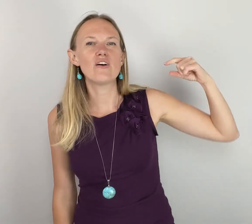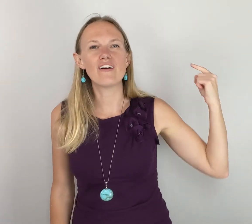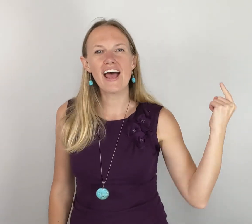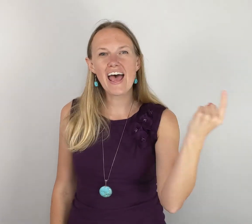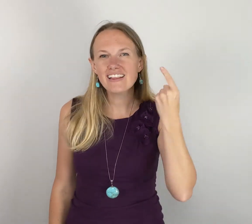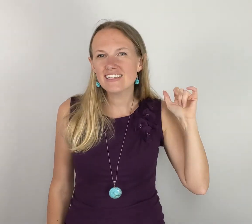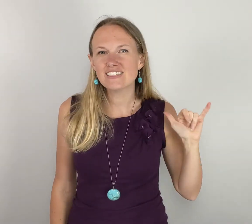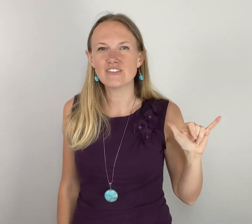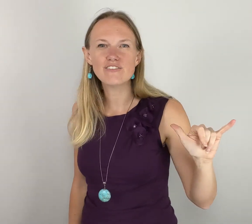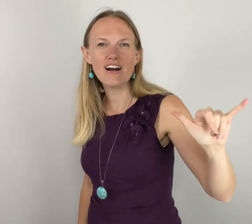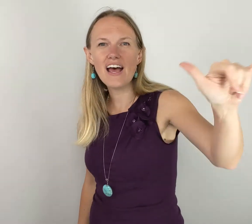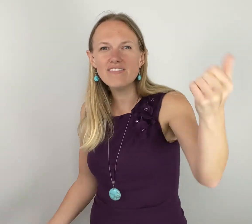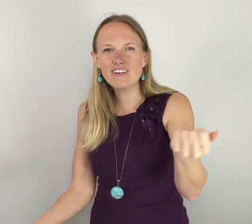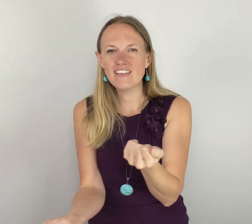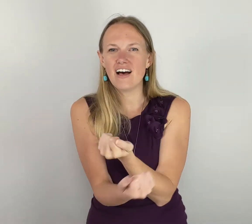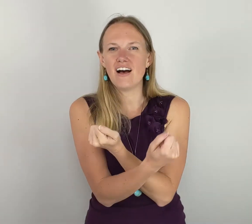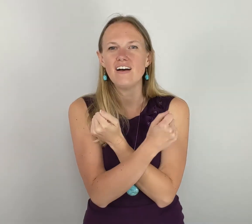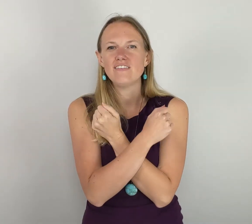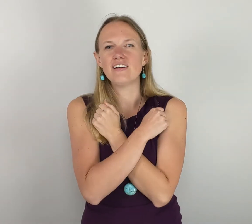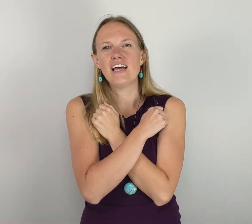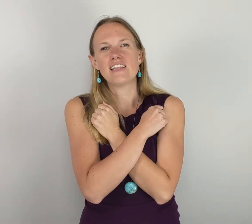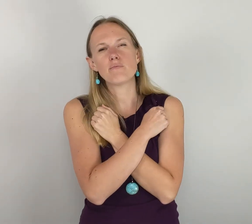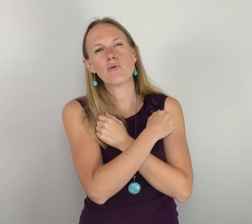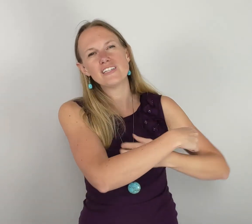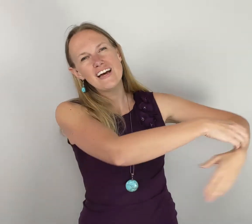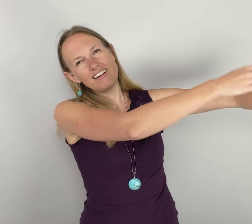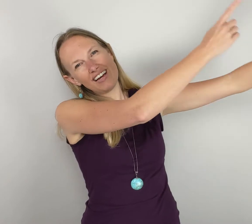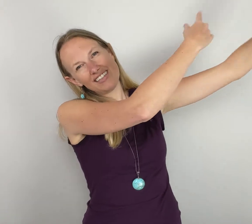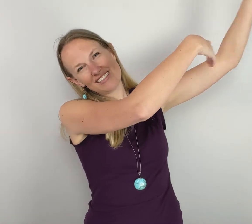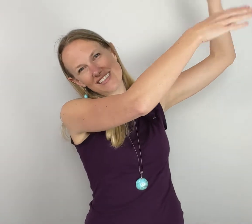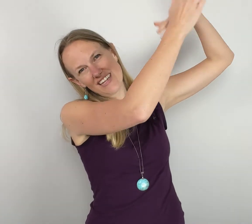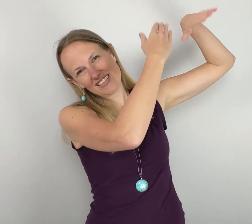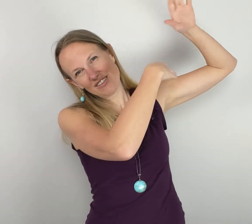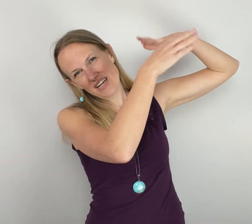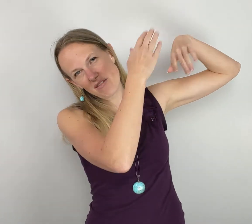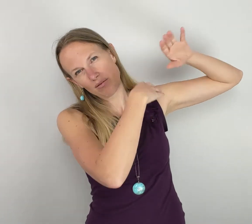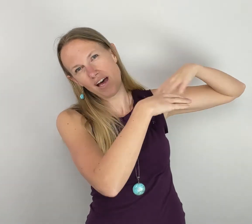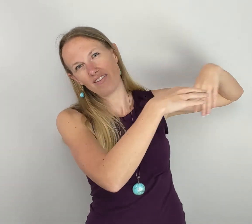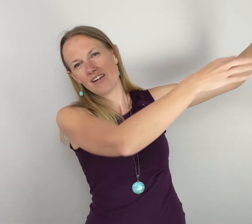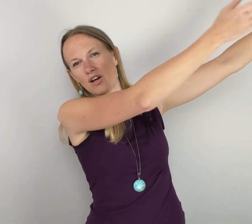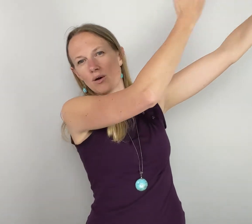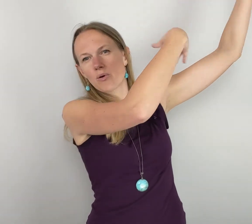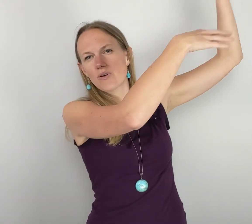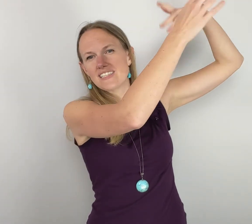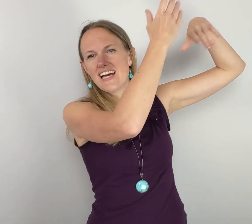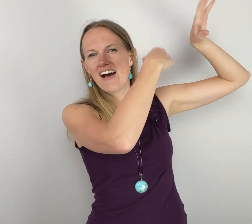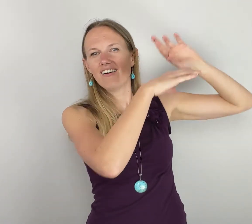Your endless, your forever love. And then pouring down on us, just kind of show it coming from heaven. Pouring down